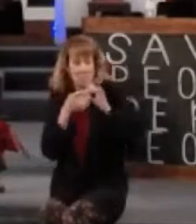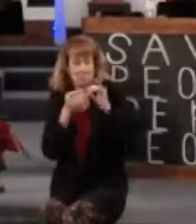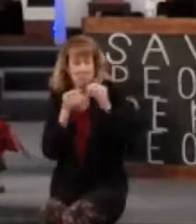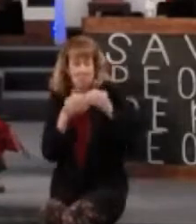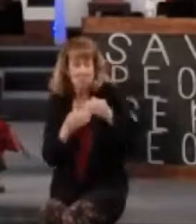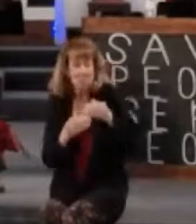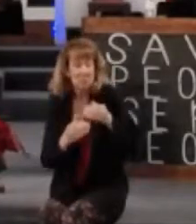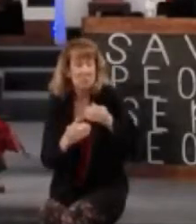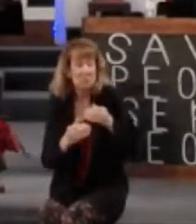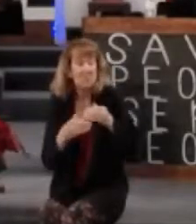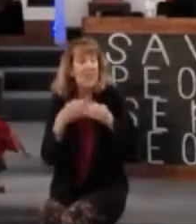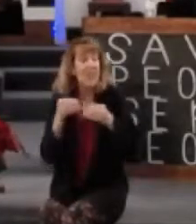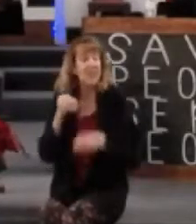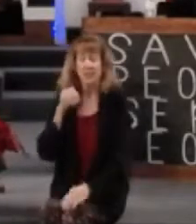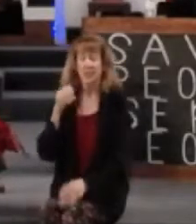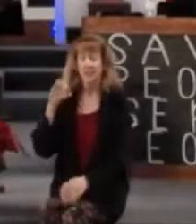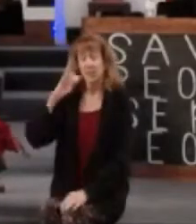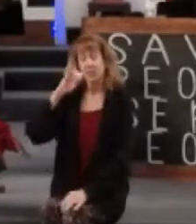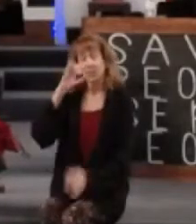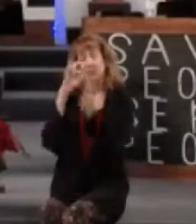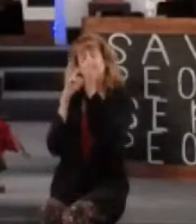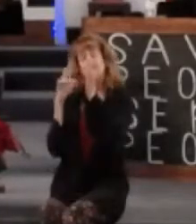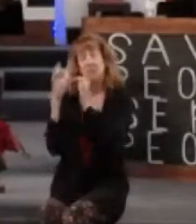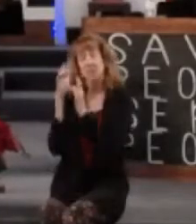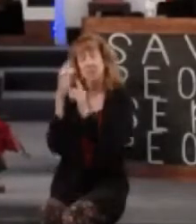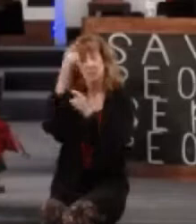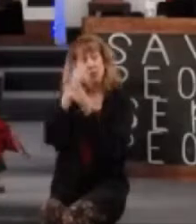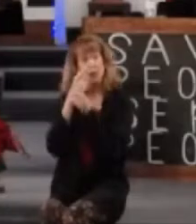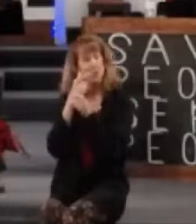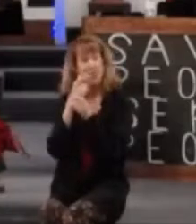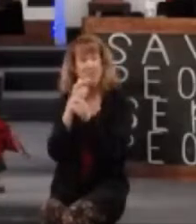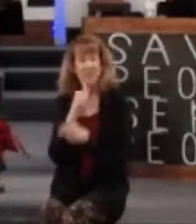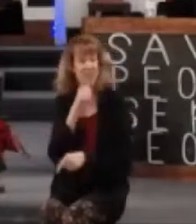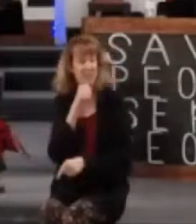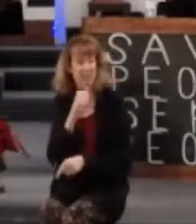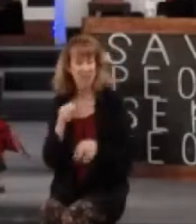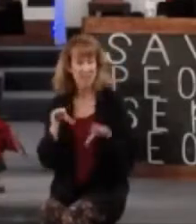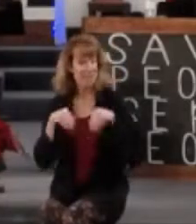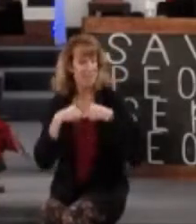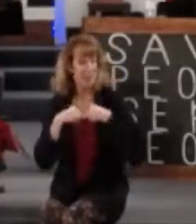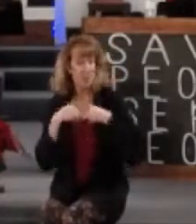thought he'd gone crazy with some kind of Messiah complex.